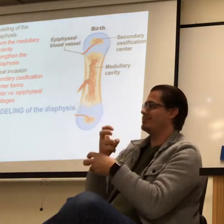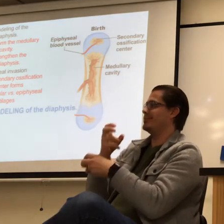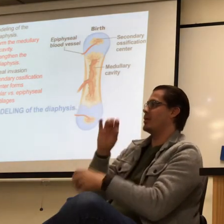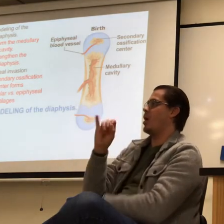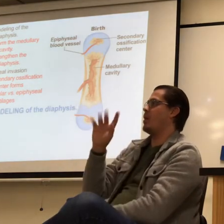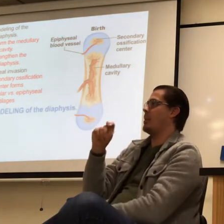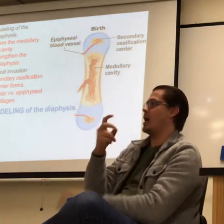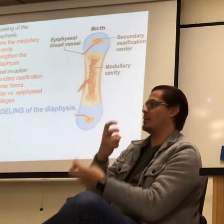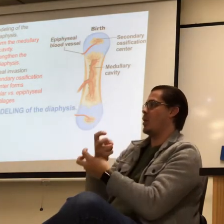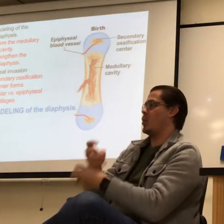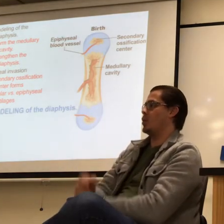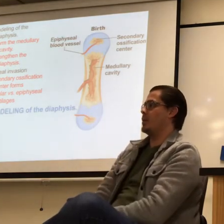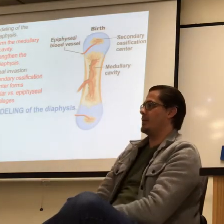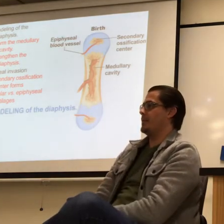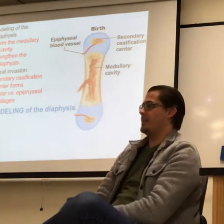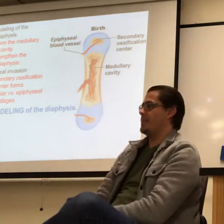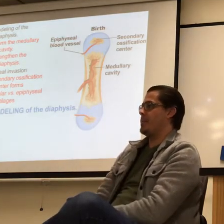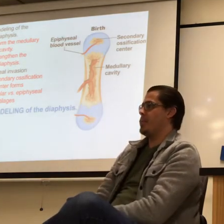Lay down